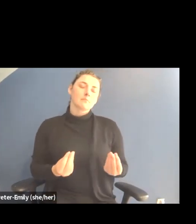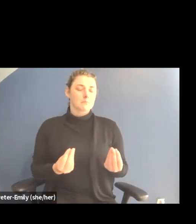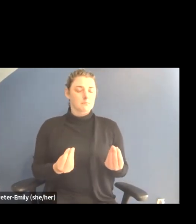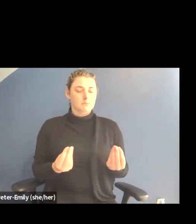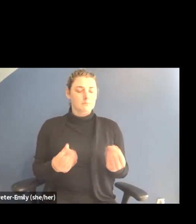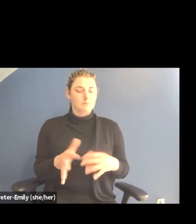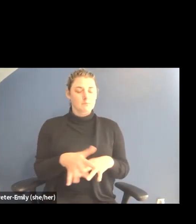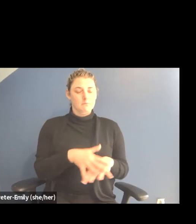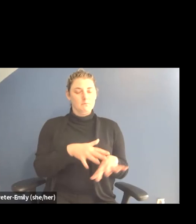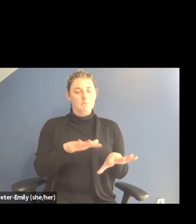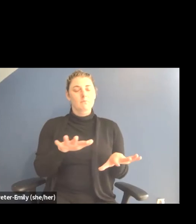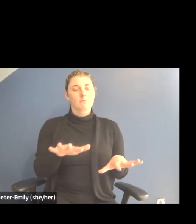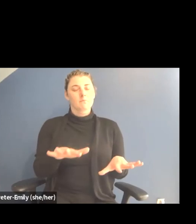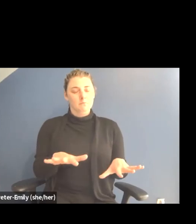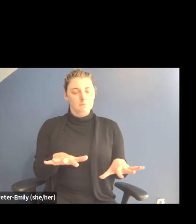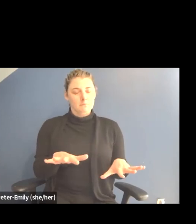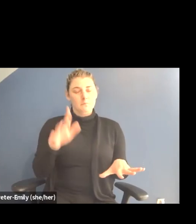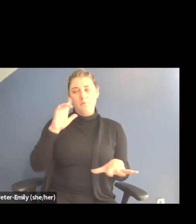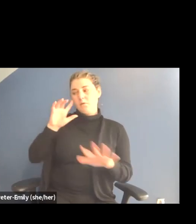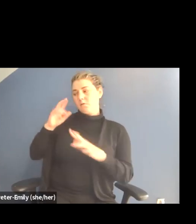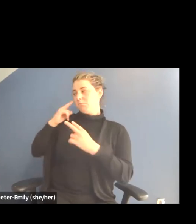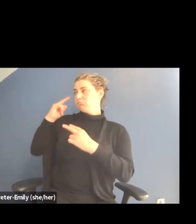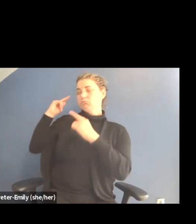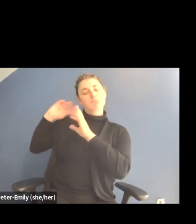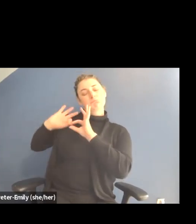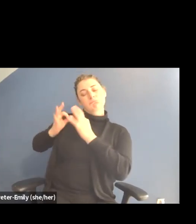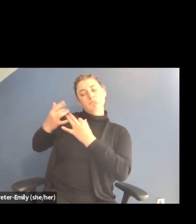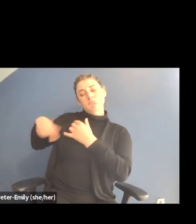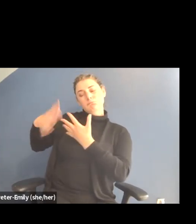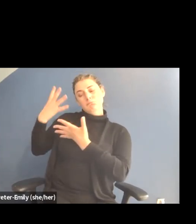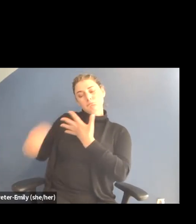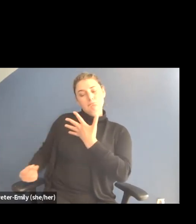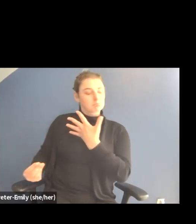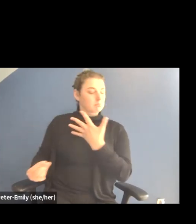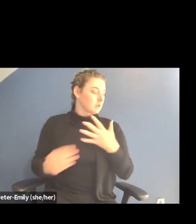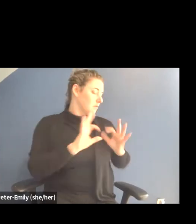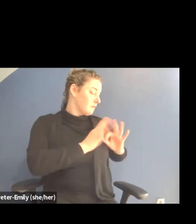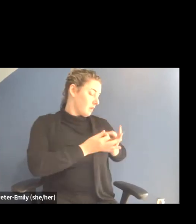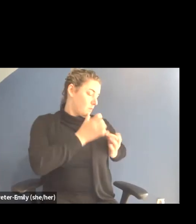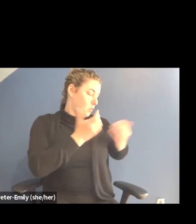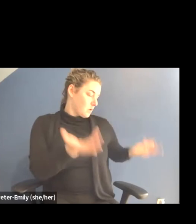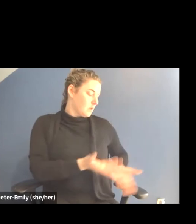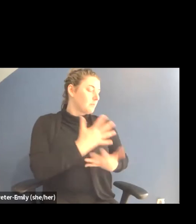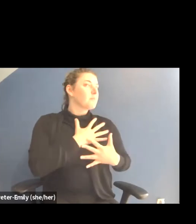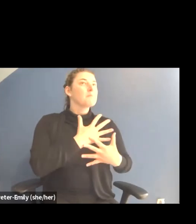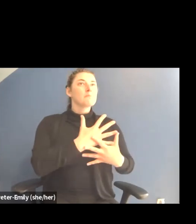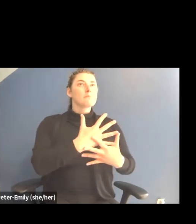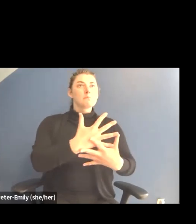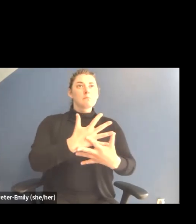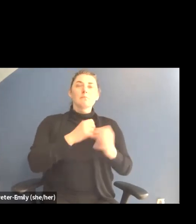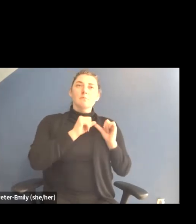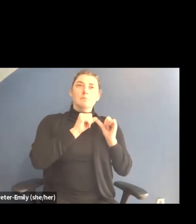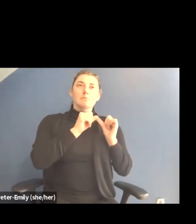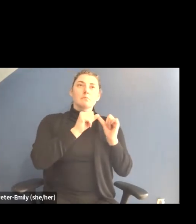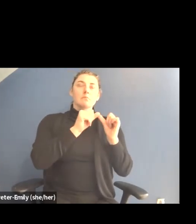slowly. Breathe for the homies that ain't here. Breathe for the kin that is. Breathe for your own